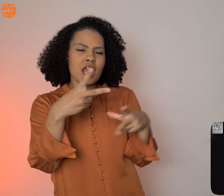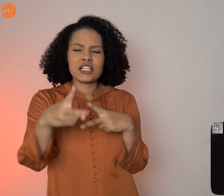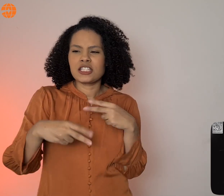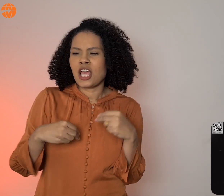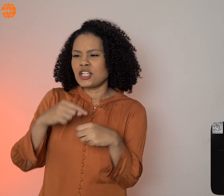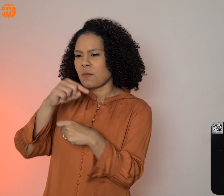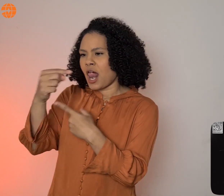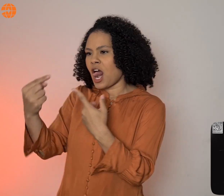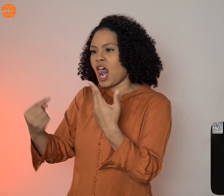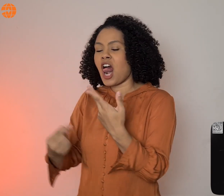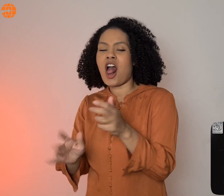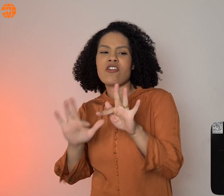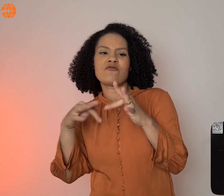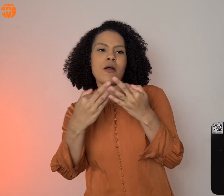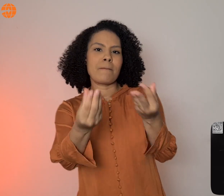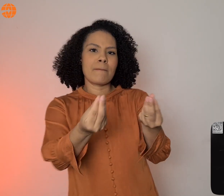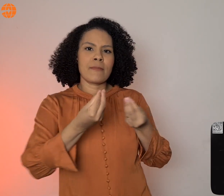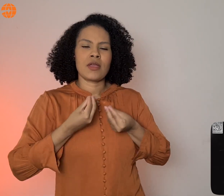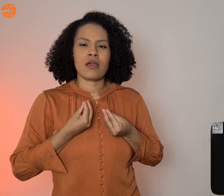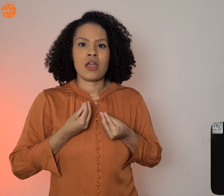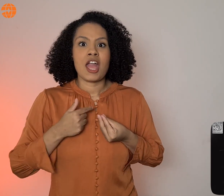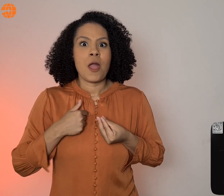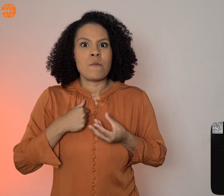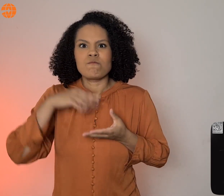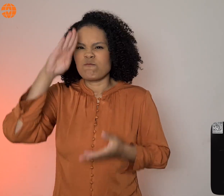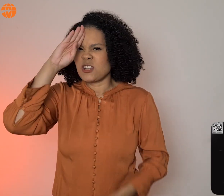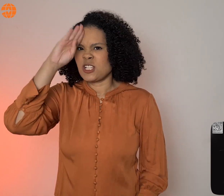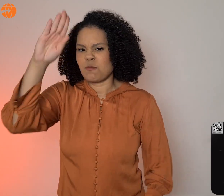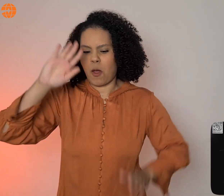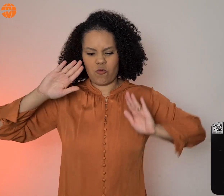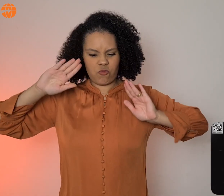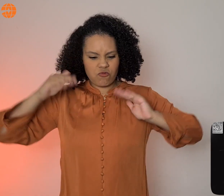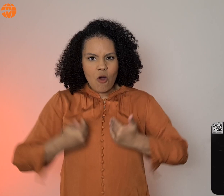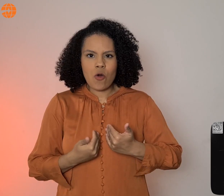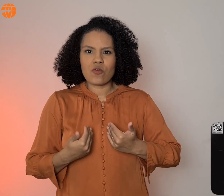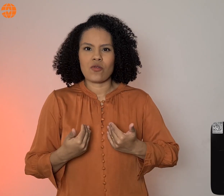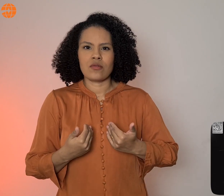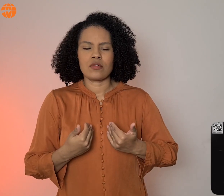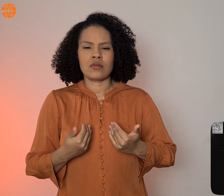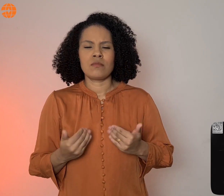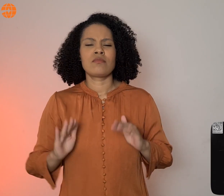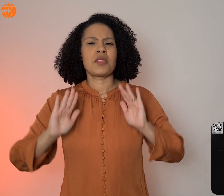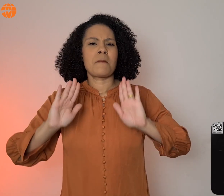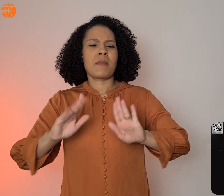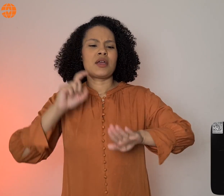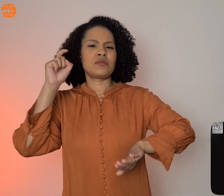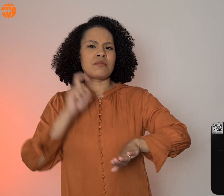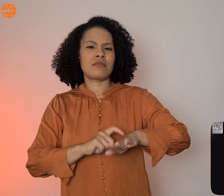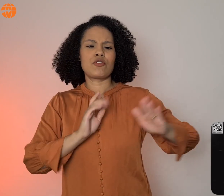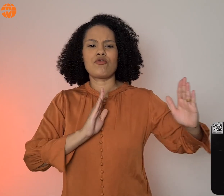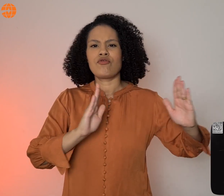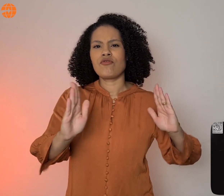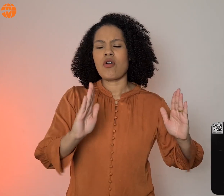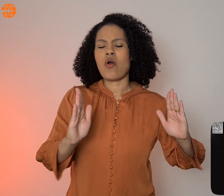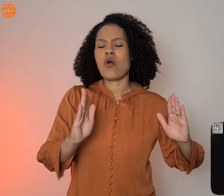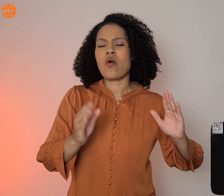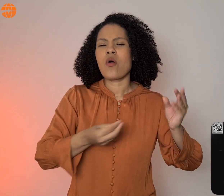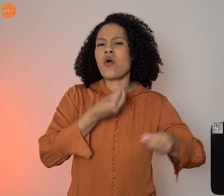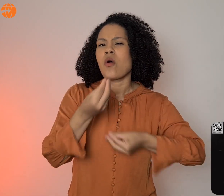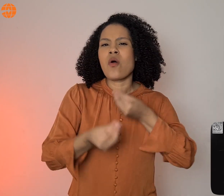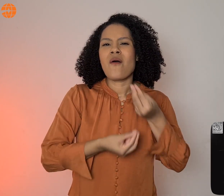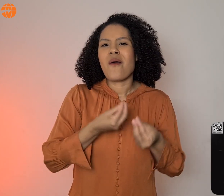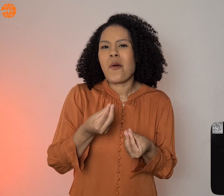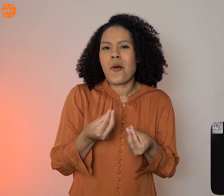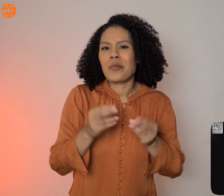how many presents I got. quantos presentes eu receberia. And do you know what that phase was called in my life? Você sabe como que essa fase da minha vida é